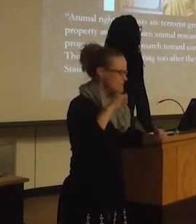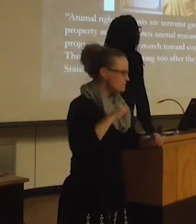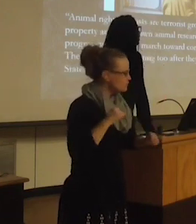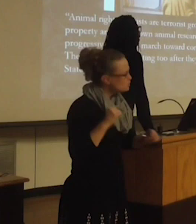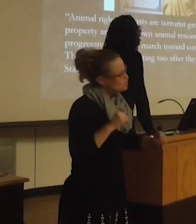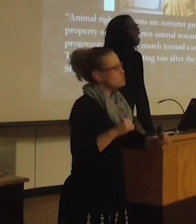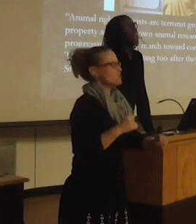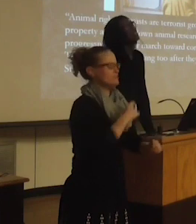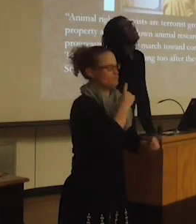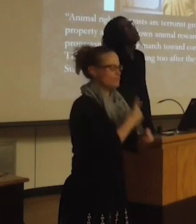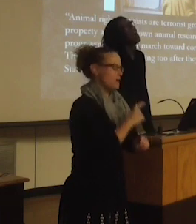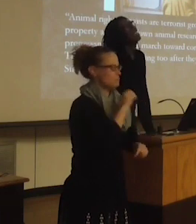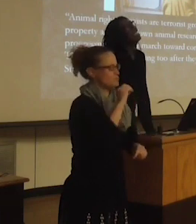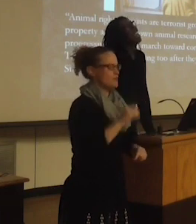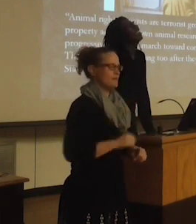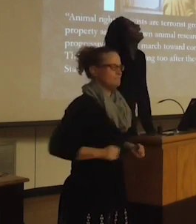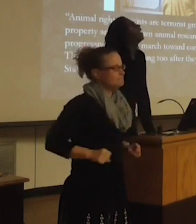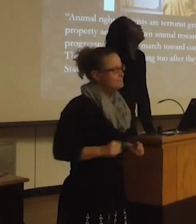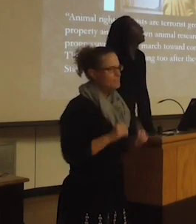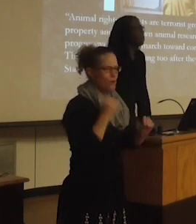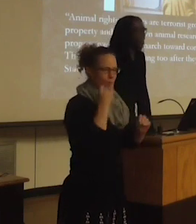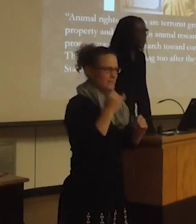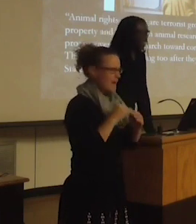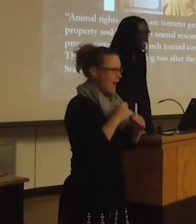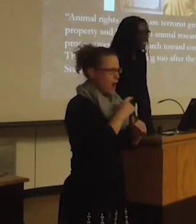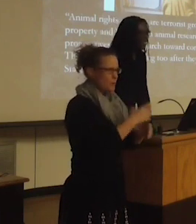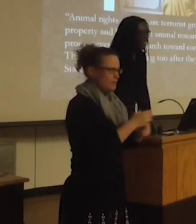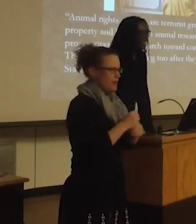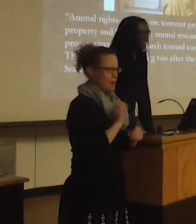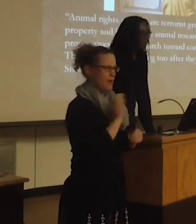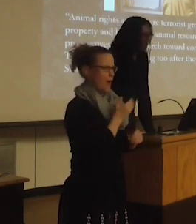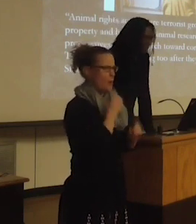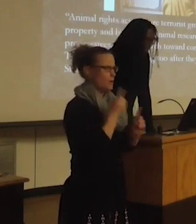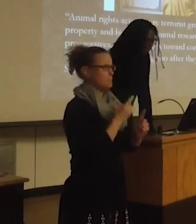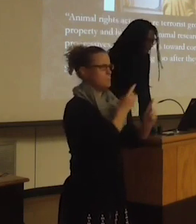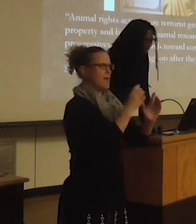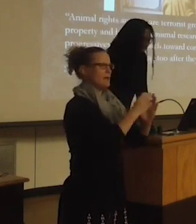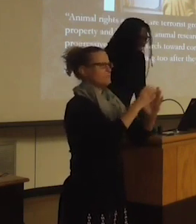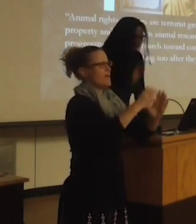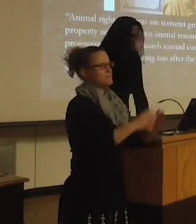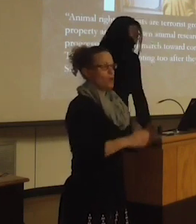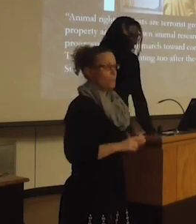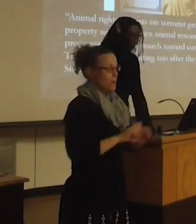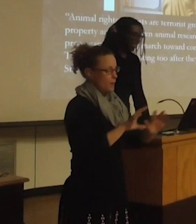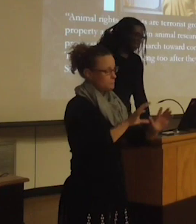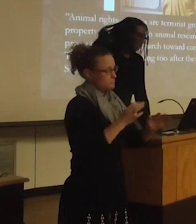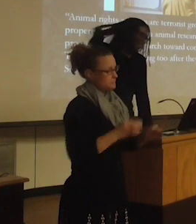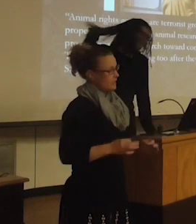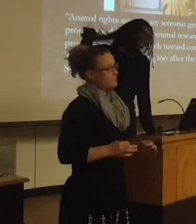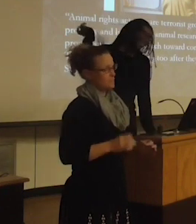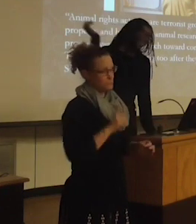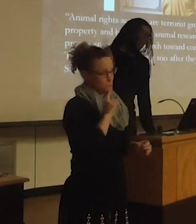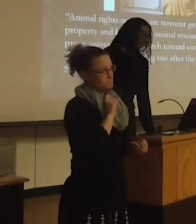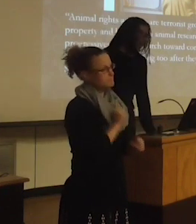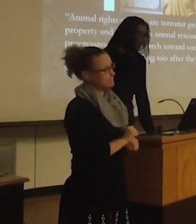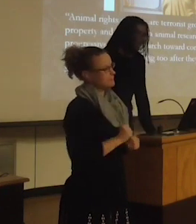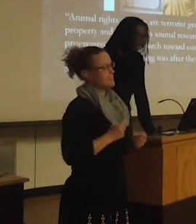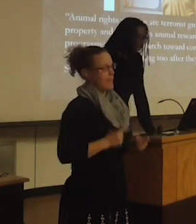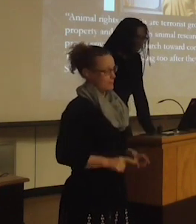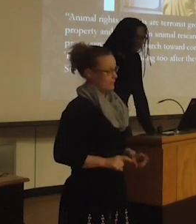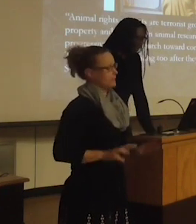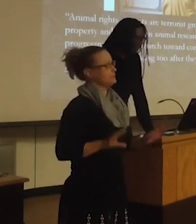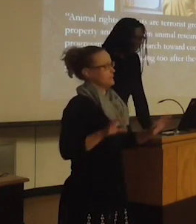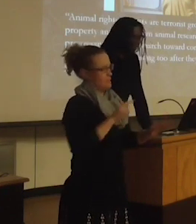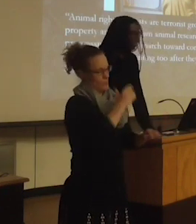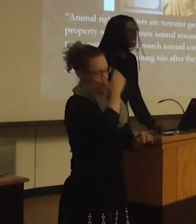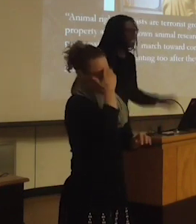that he's absolutely right. I have no idea how he got a hold of the manifesto, but he's definitely onto something here. But